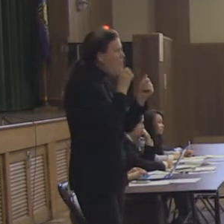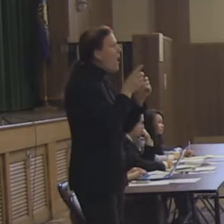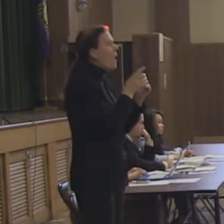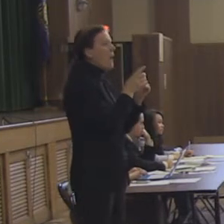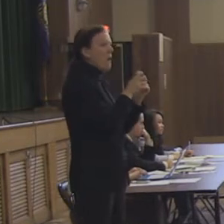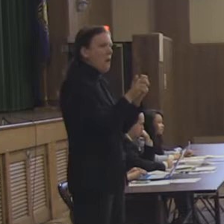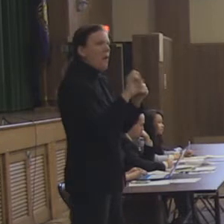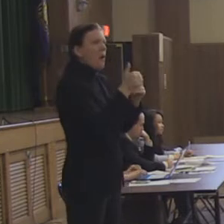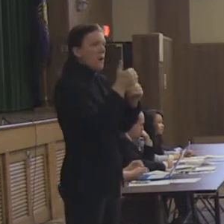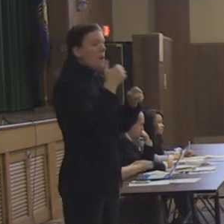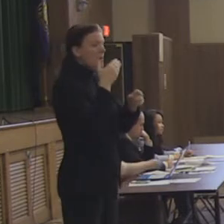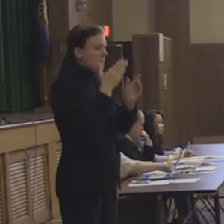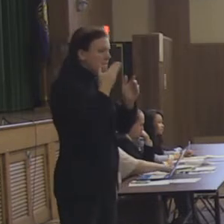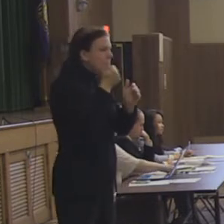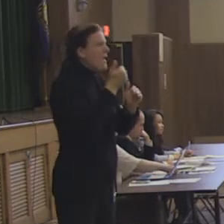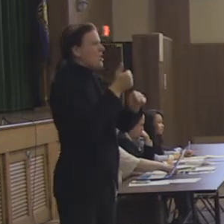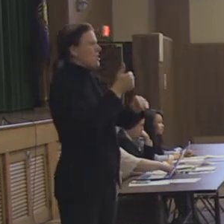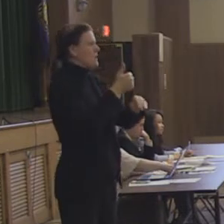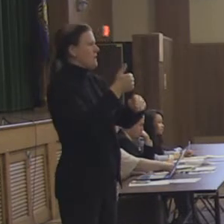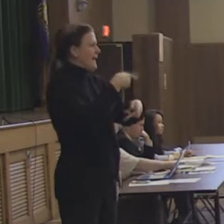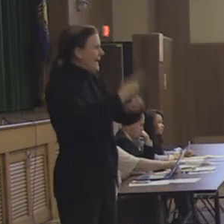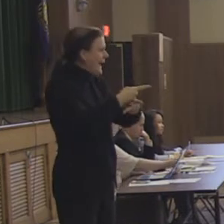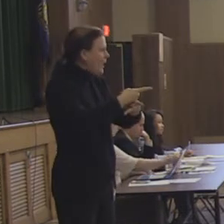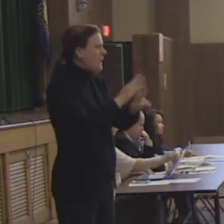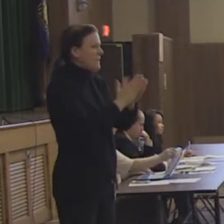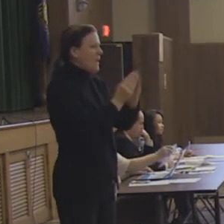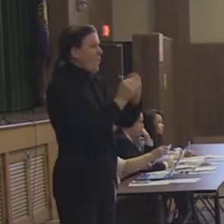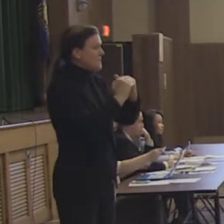many, many of them got far better and became